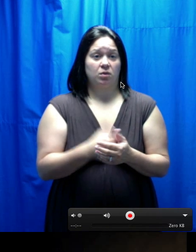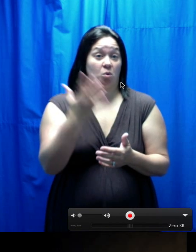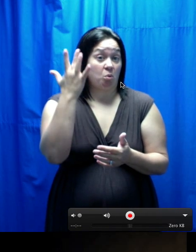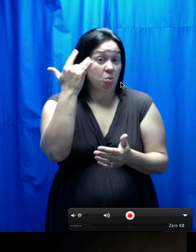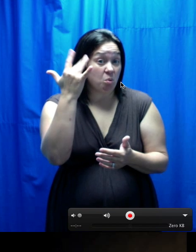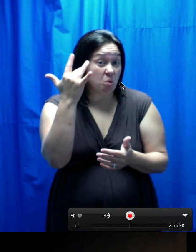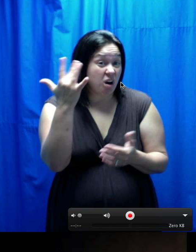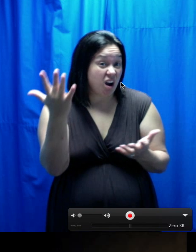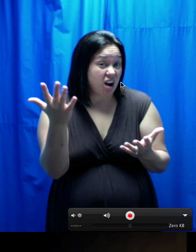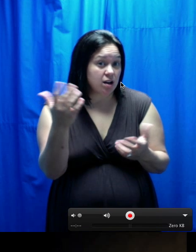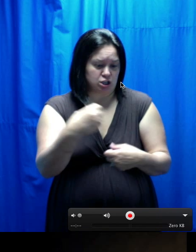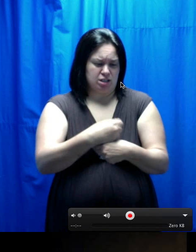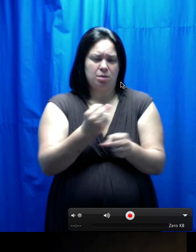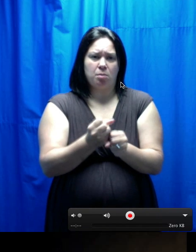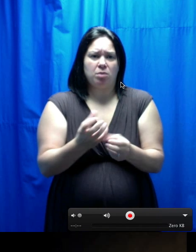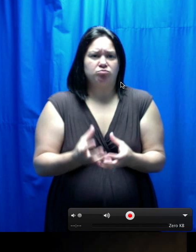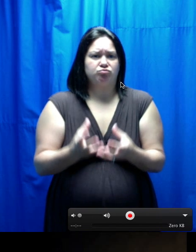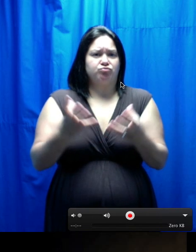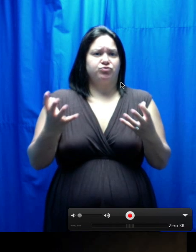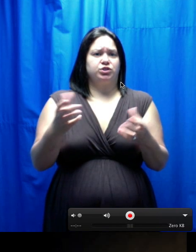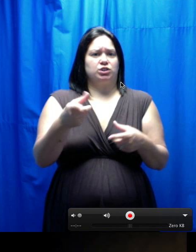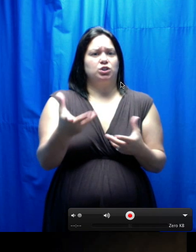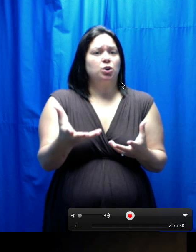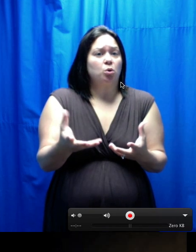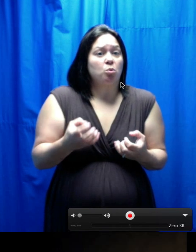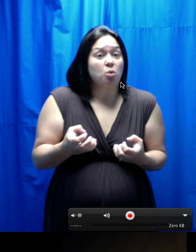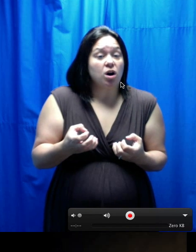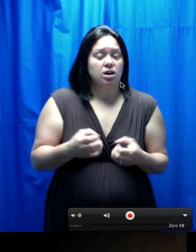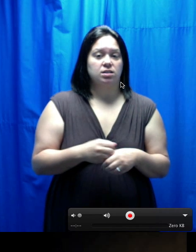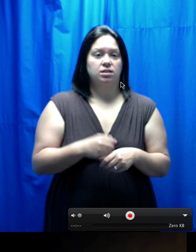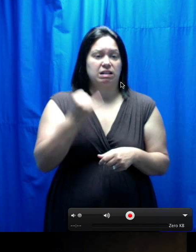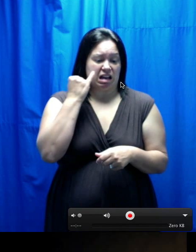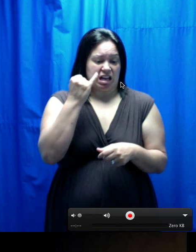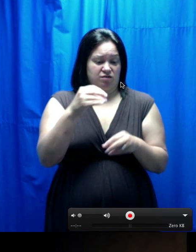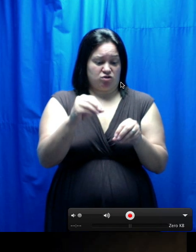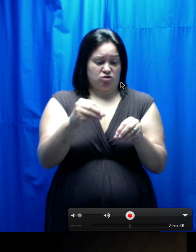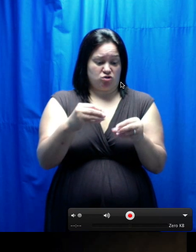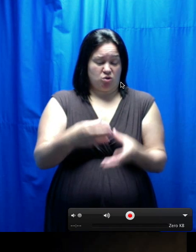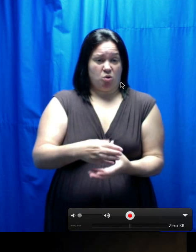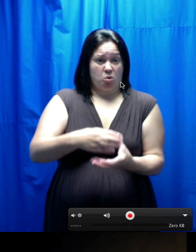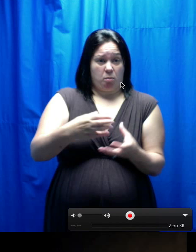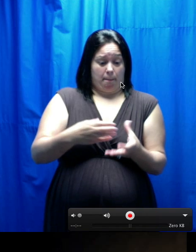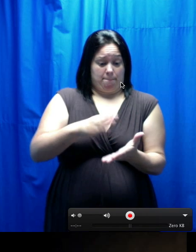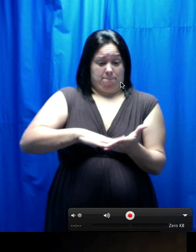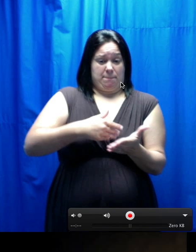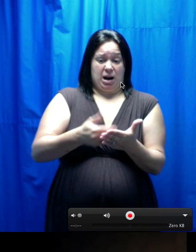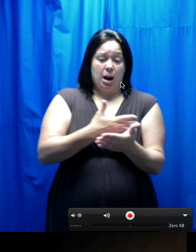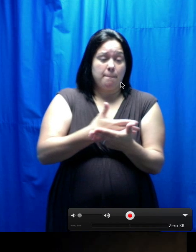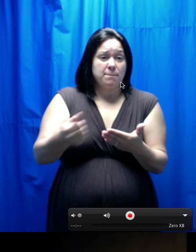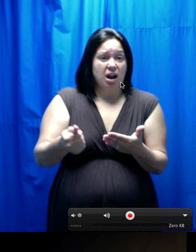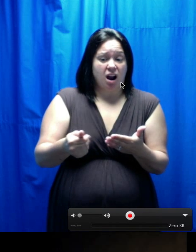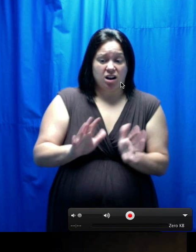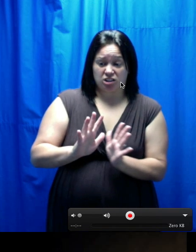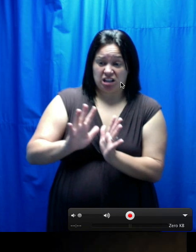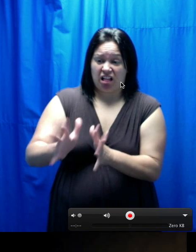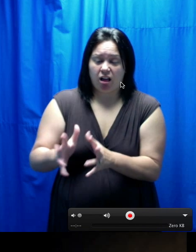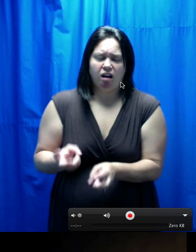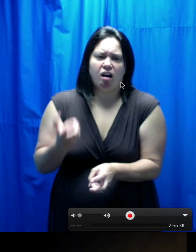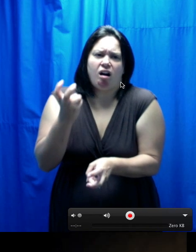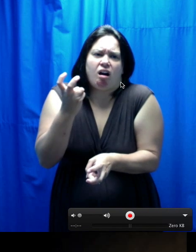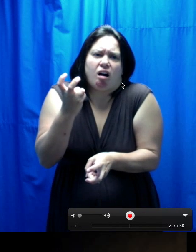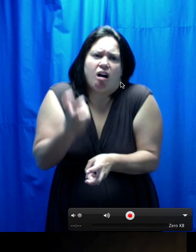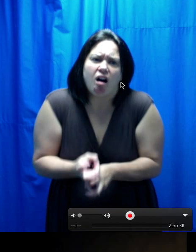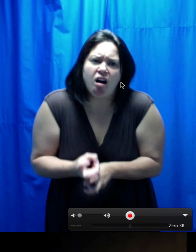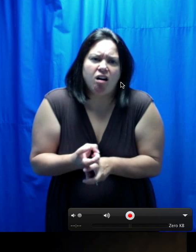need, instead of using store-bought custom colors, which can lead to extra paint. Unused paint is difficult to store because acrylic paint